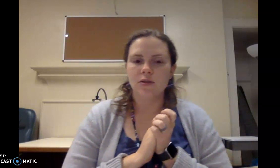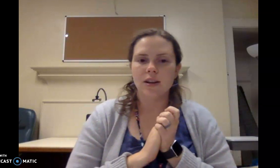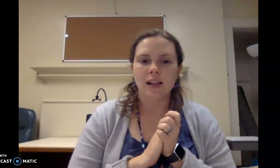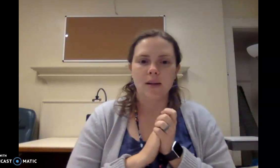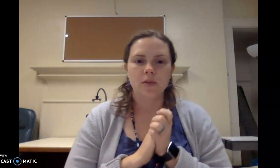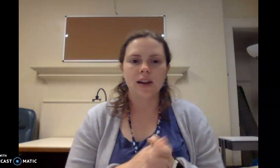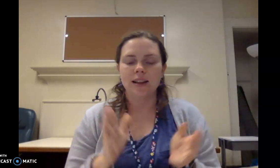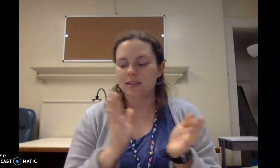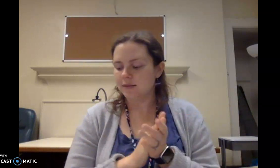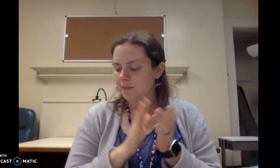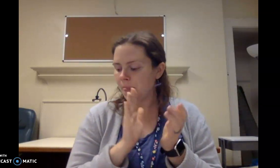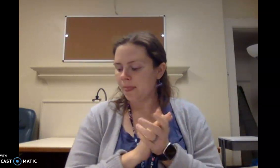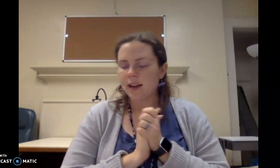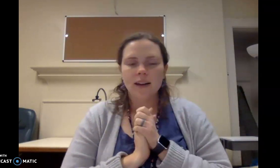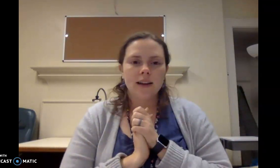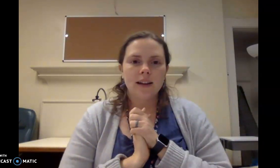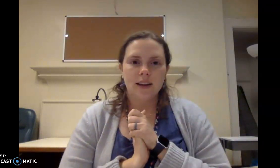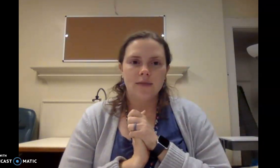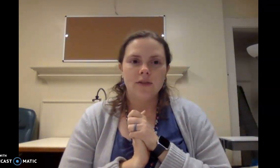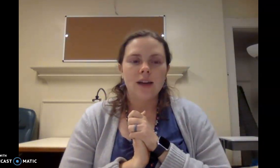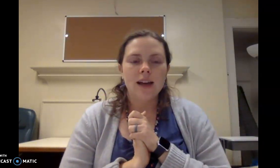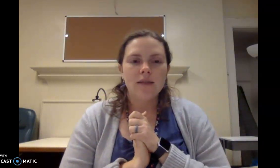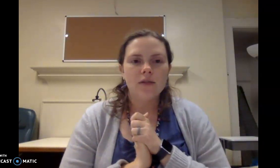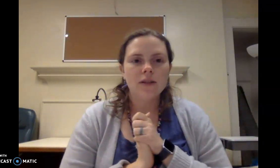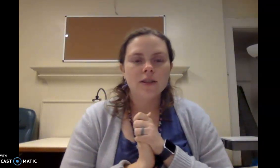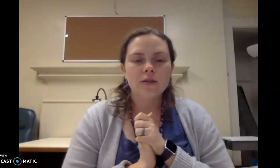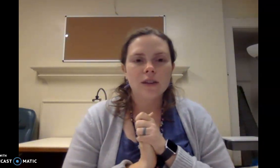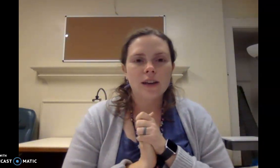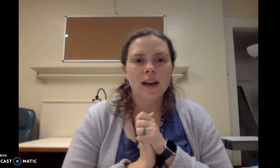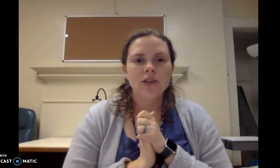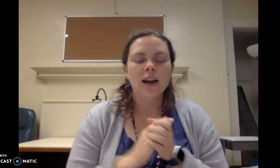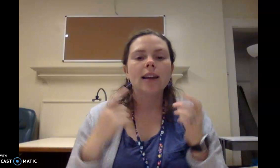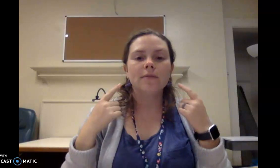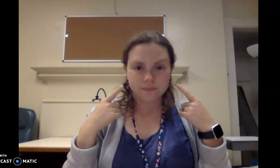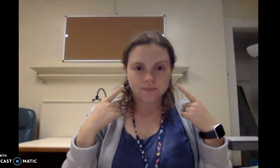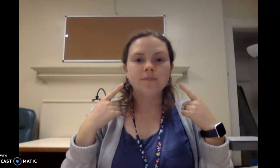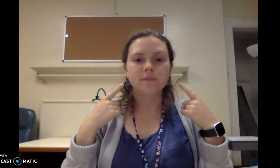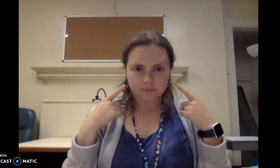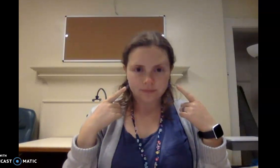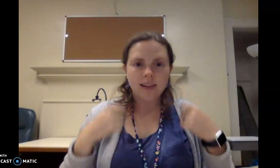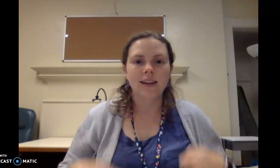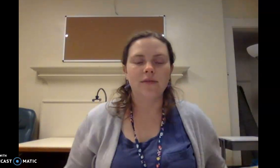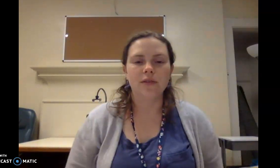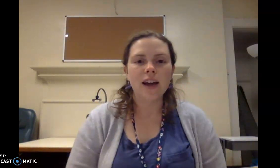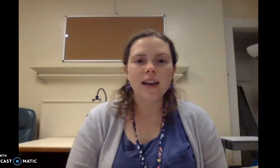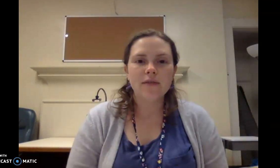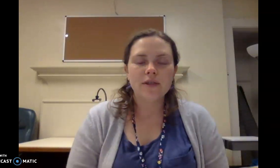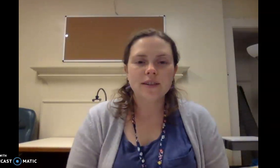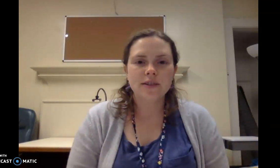story, clap your hands. If you're ready for a story, nod your head. If you're ready for a